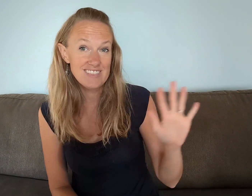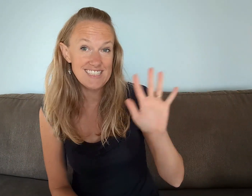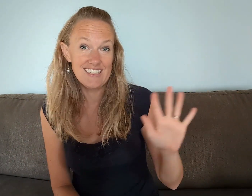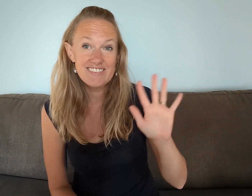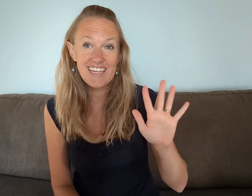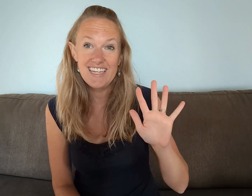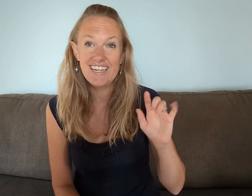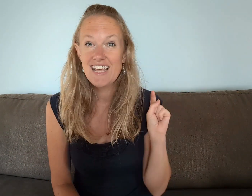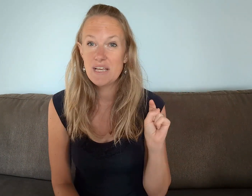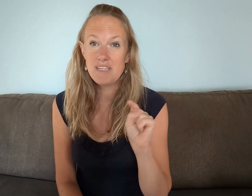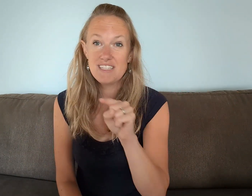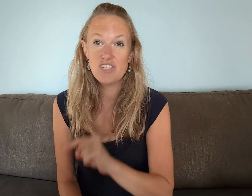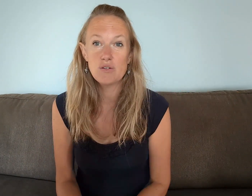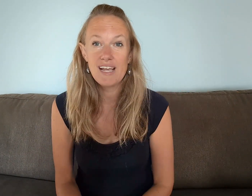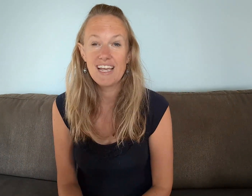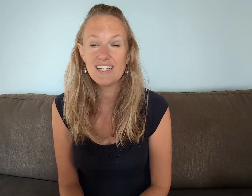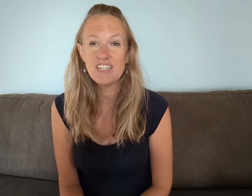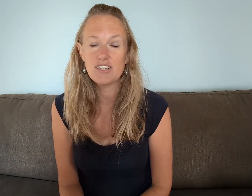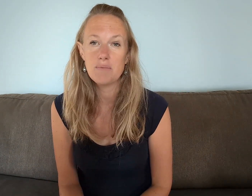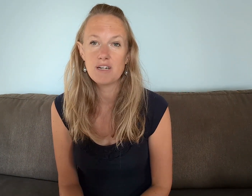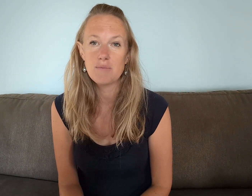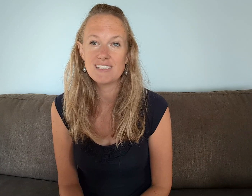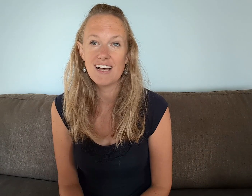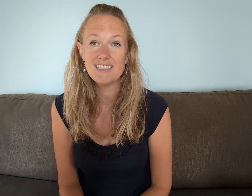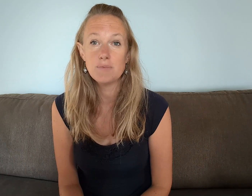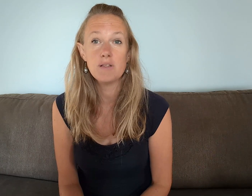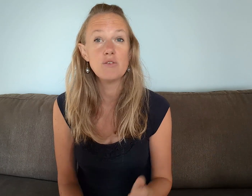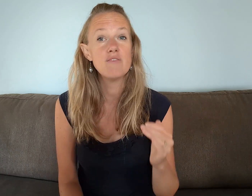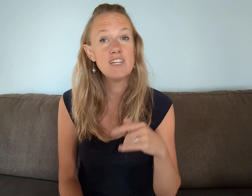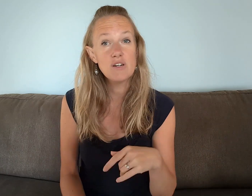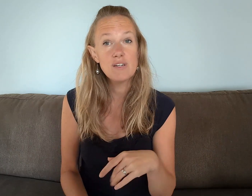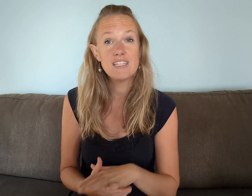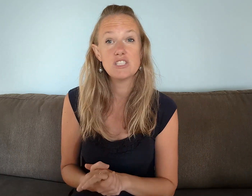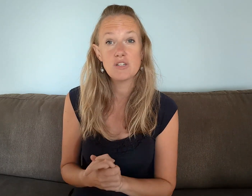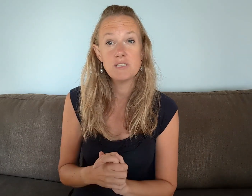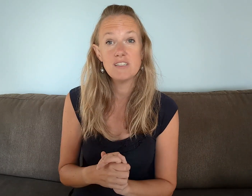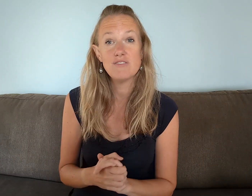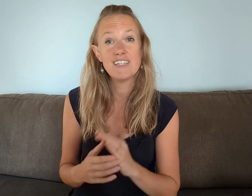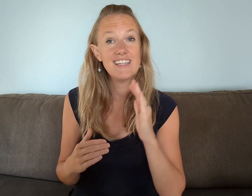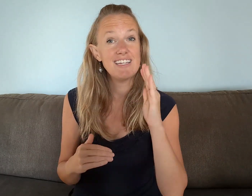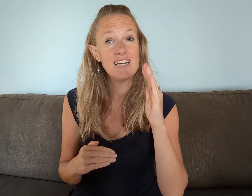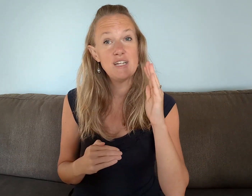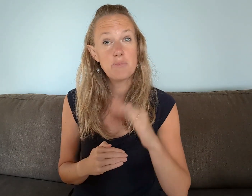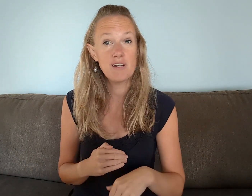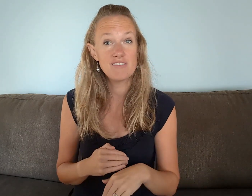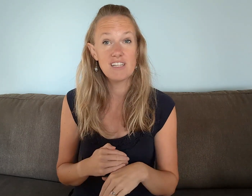still left-handed. That means if you're right-handed, you're gonna mirror my signs. Below the video in the description, you'll find a link to print out the